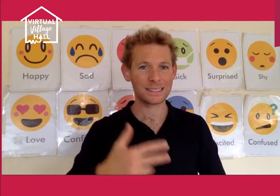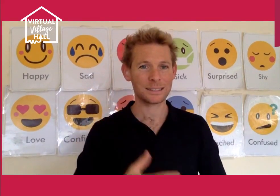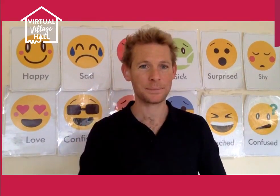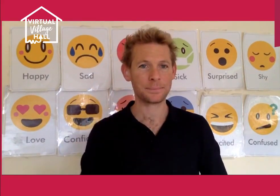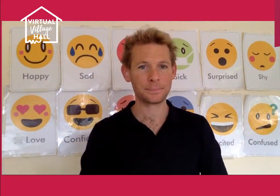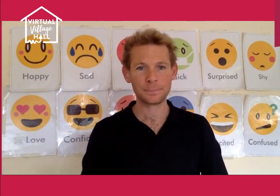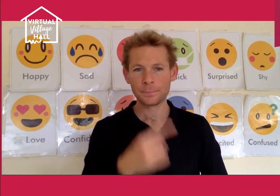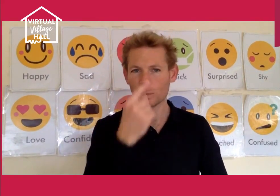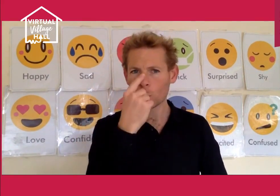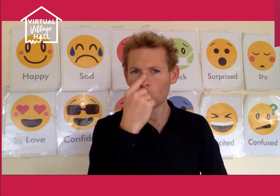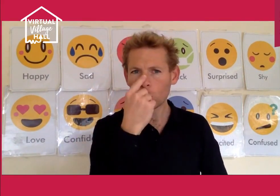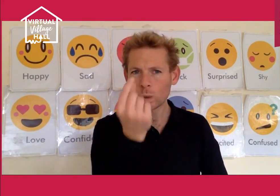Number eight.